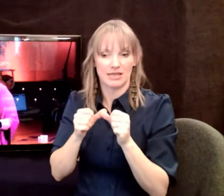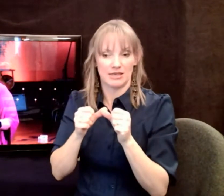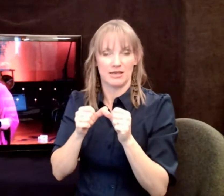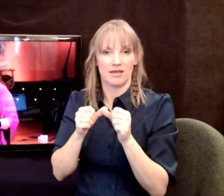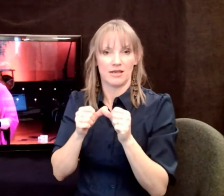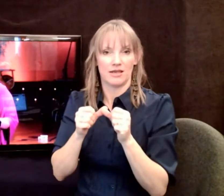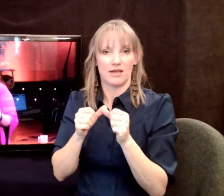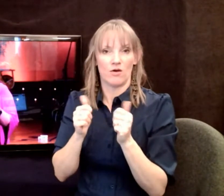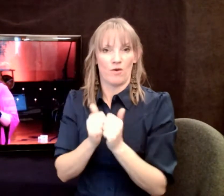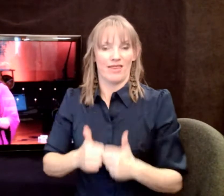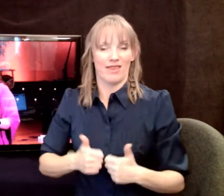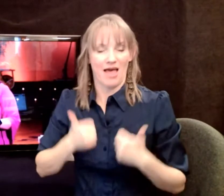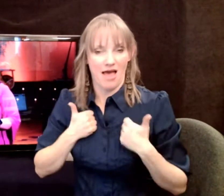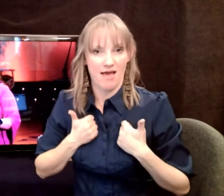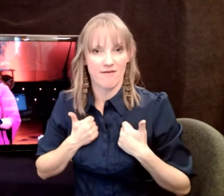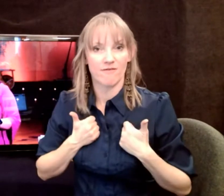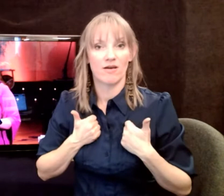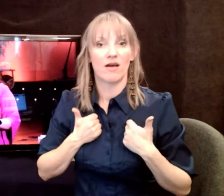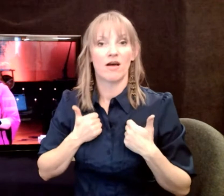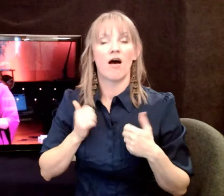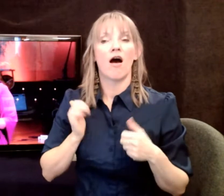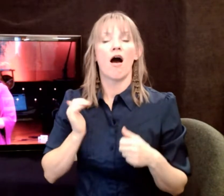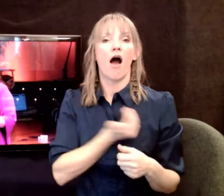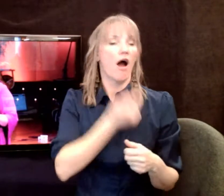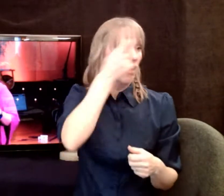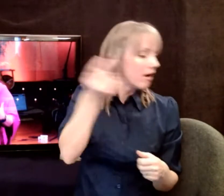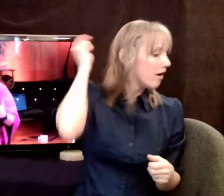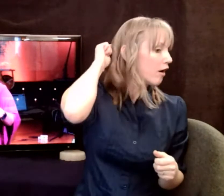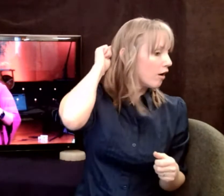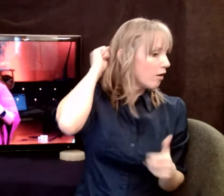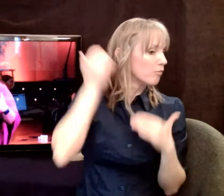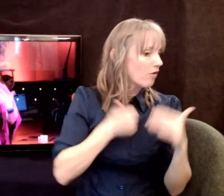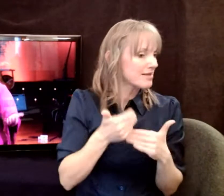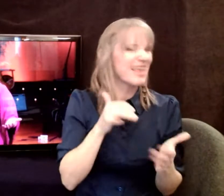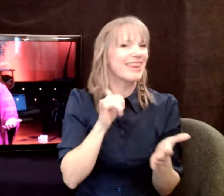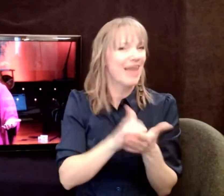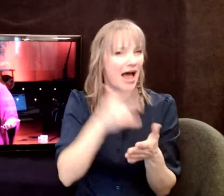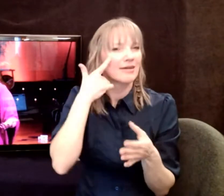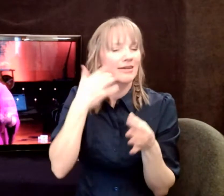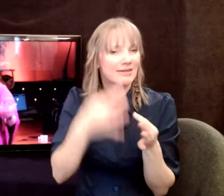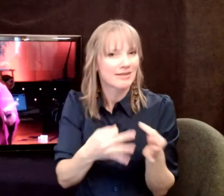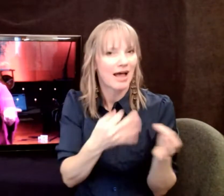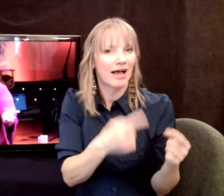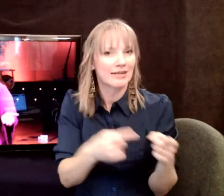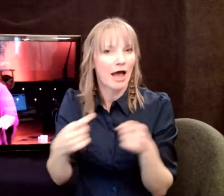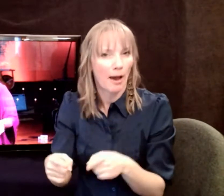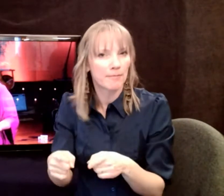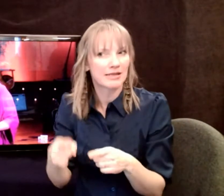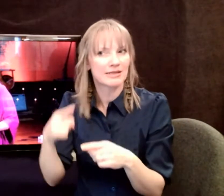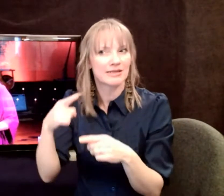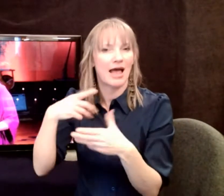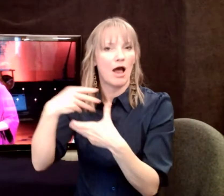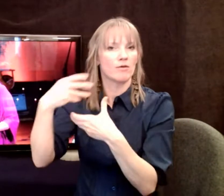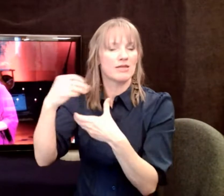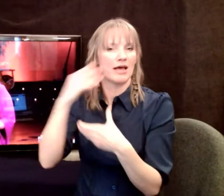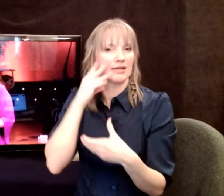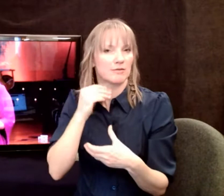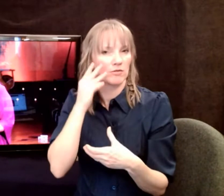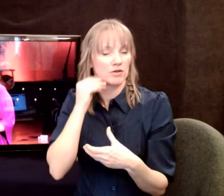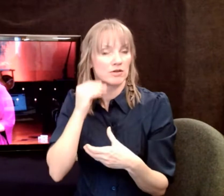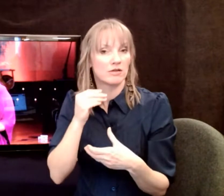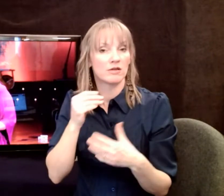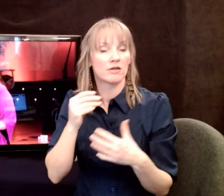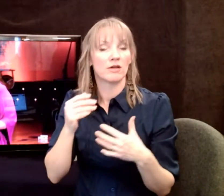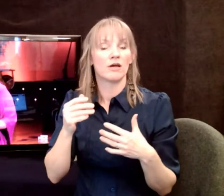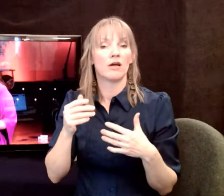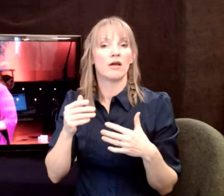life, and it is the unconscious process which decides what is going to happen in the outer experience. Whatever we